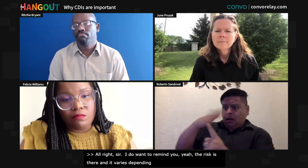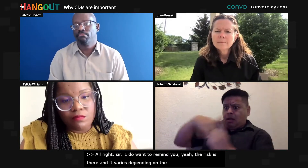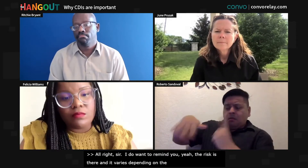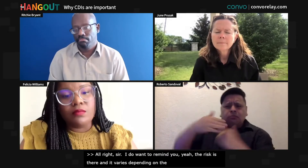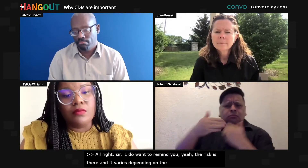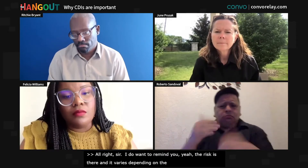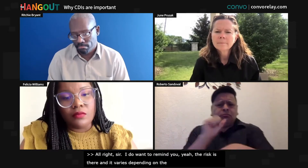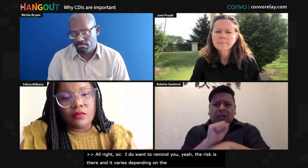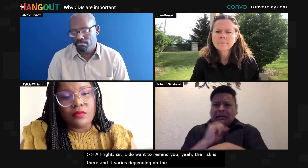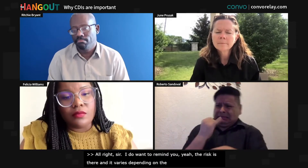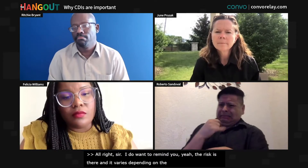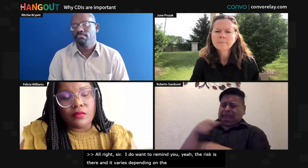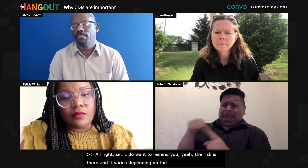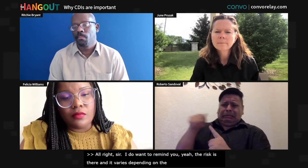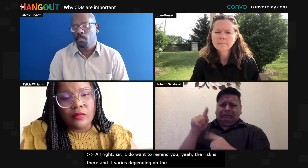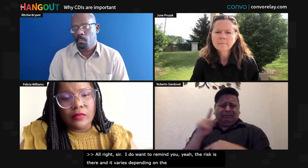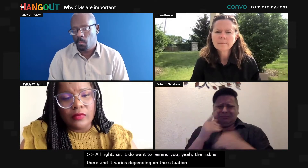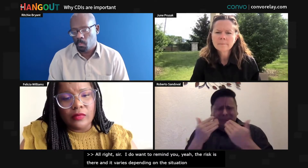depending on the situation.